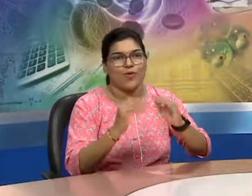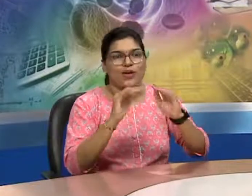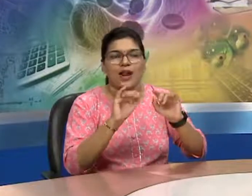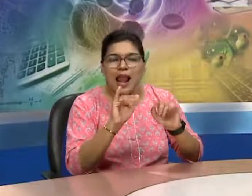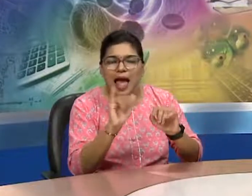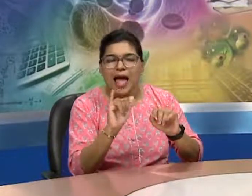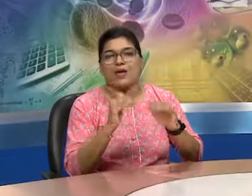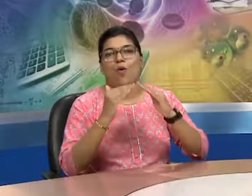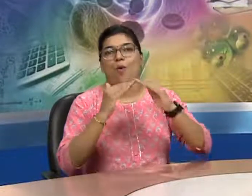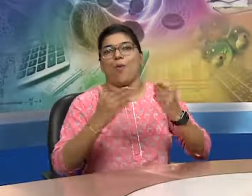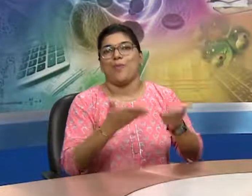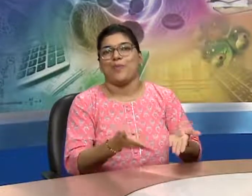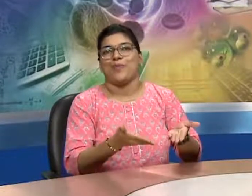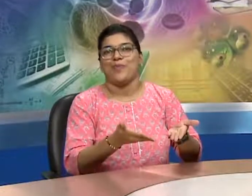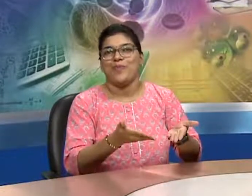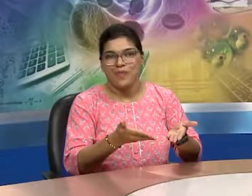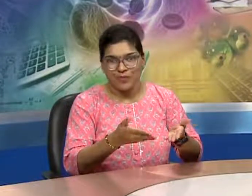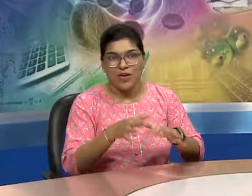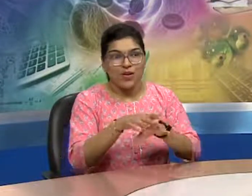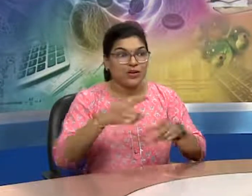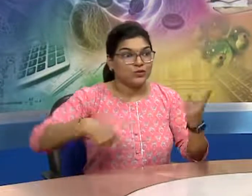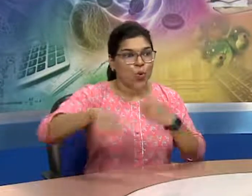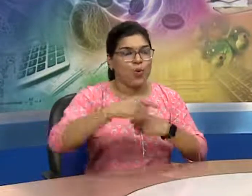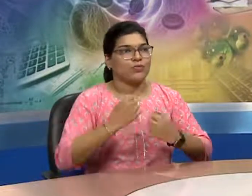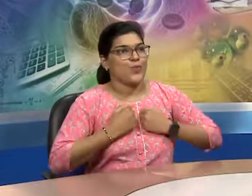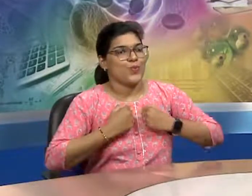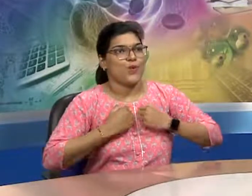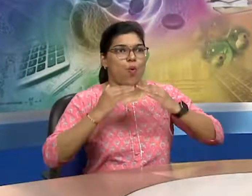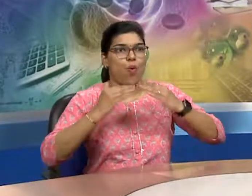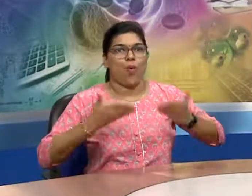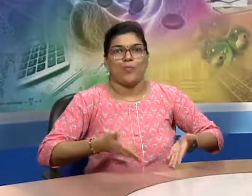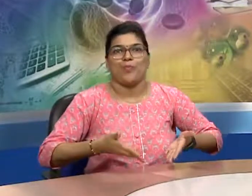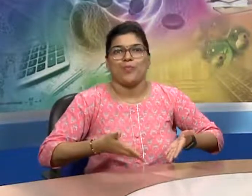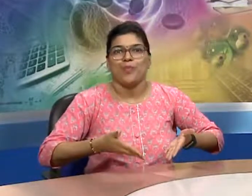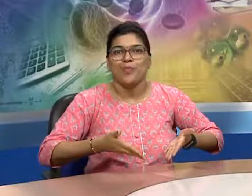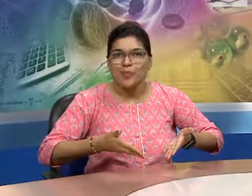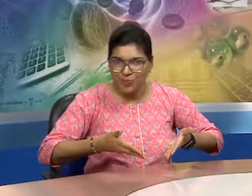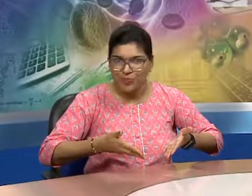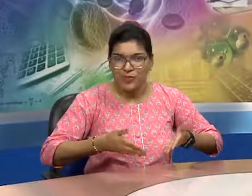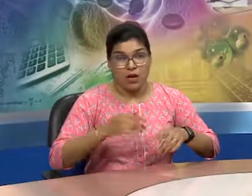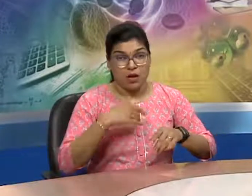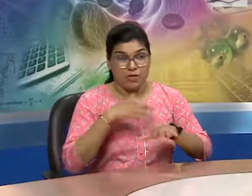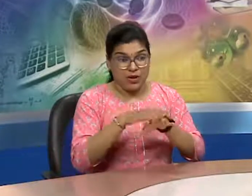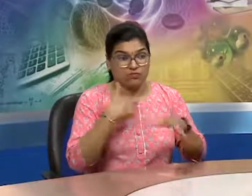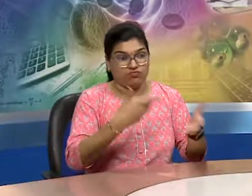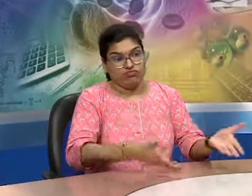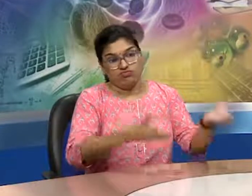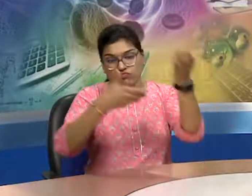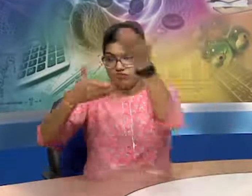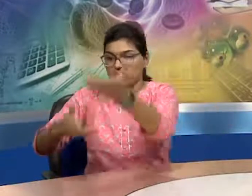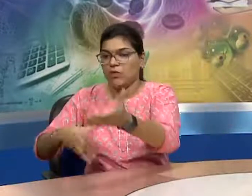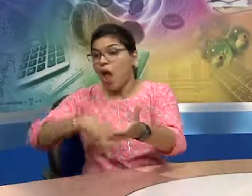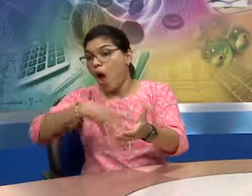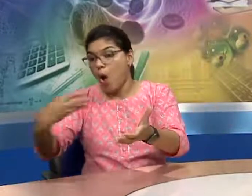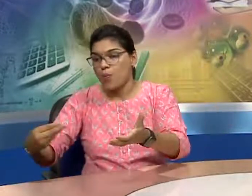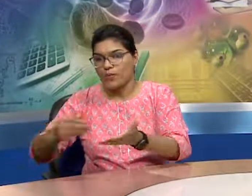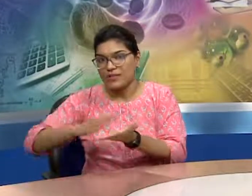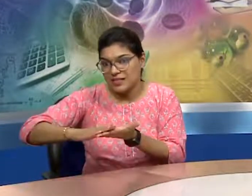Phytoplankton is a water plant. So all these are, and many other kinds